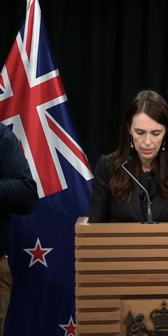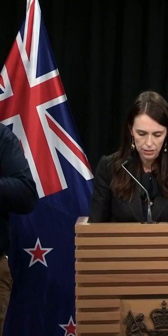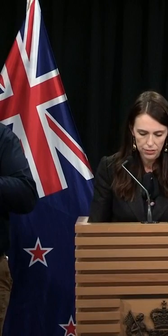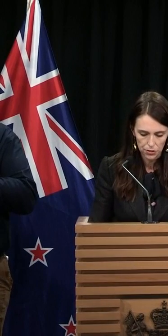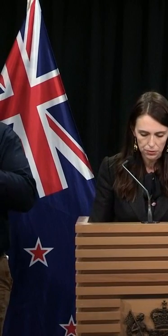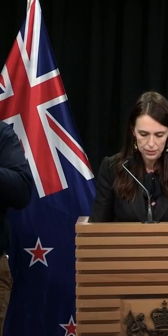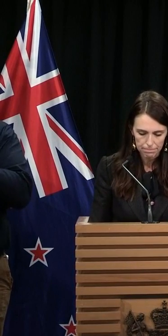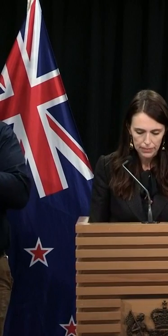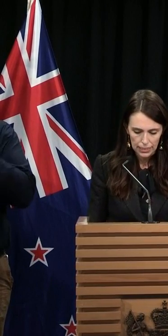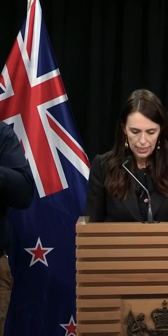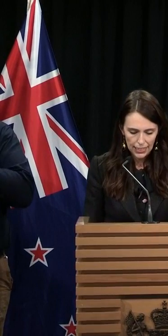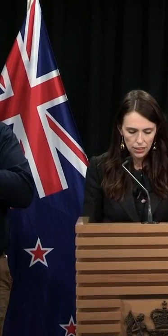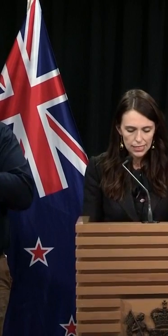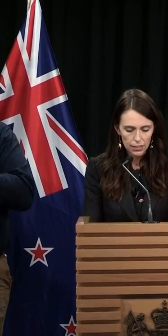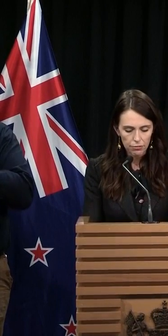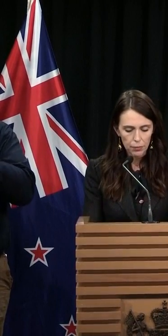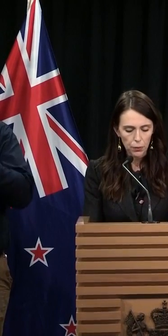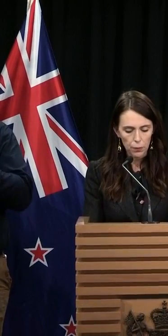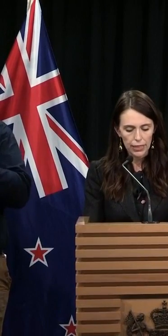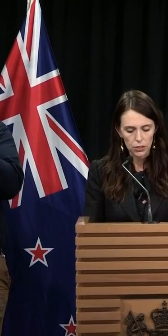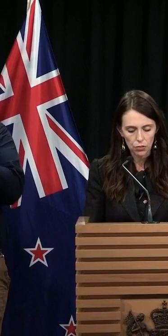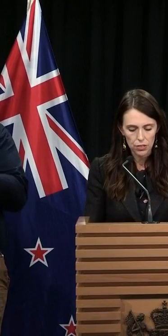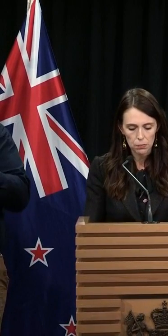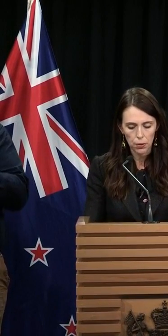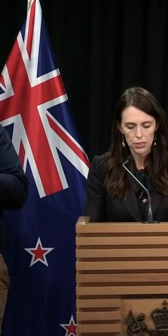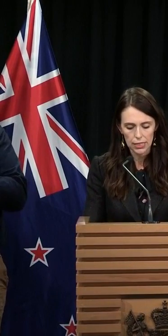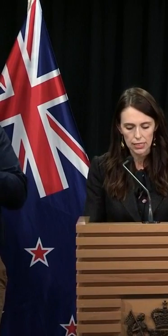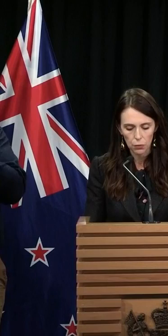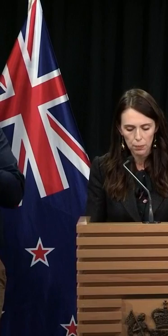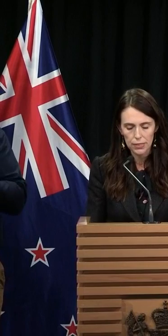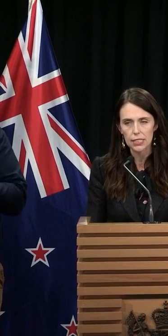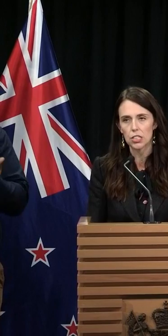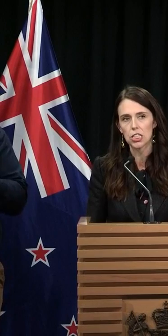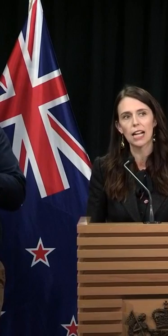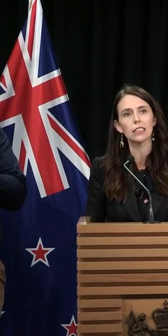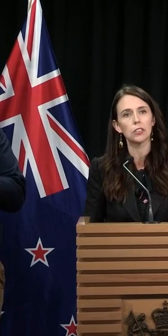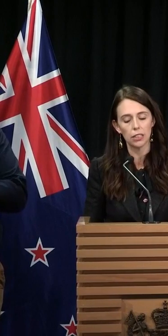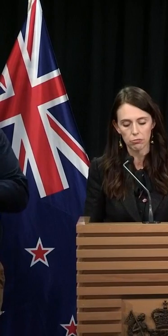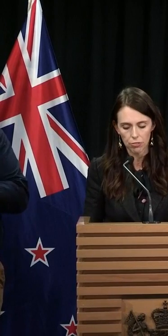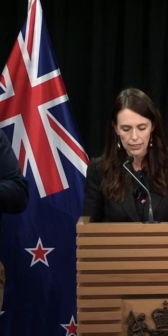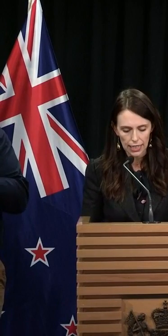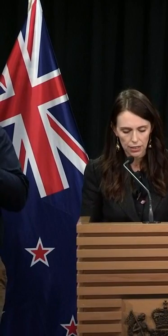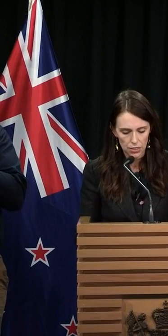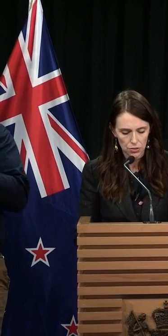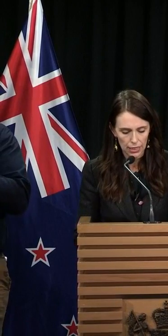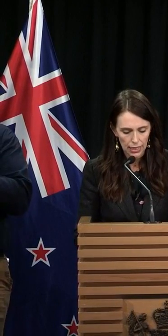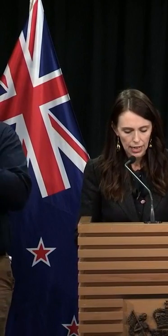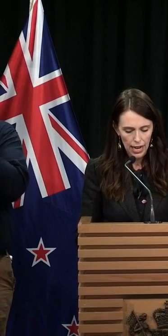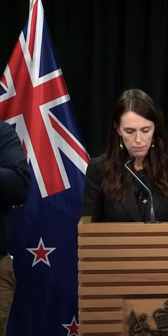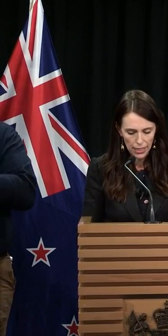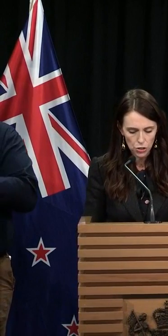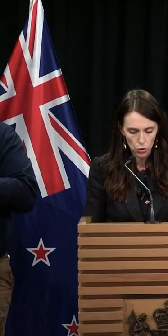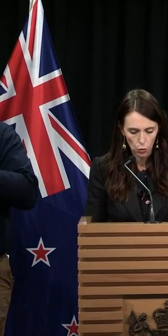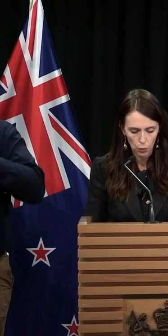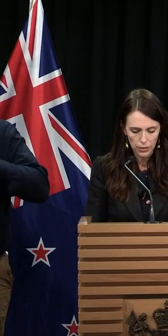these individuals. As I said in February when we kicked off this process, it represents a chance to confront our history